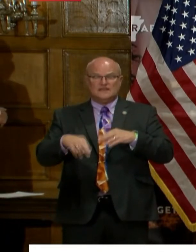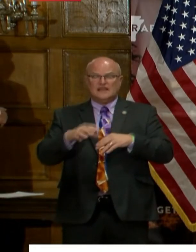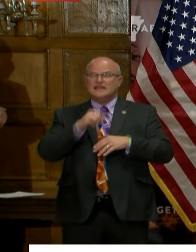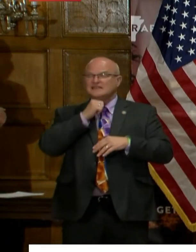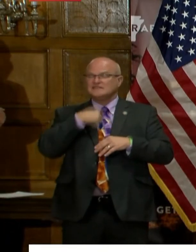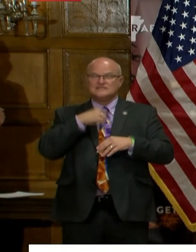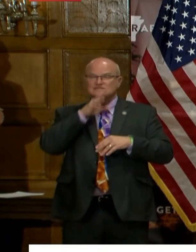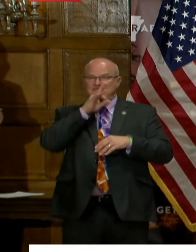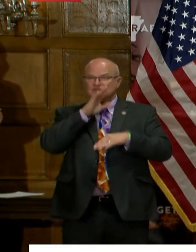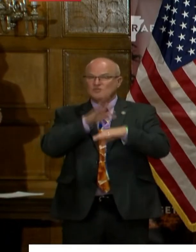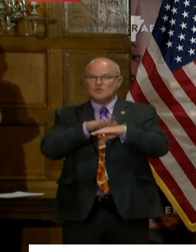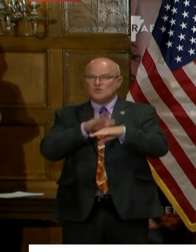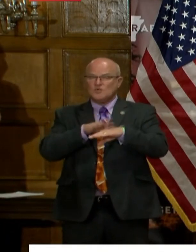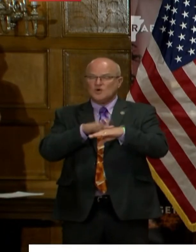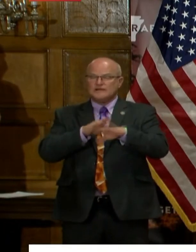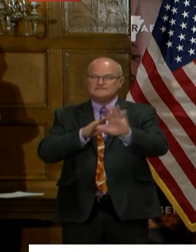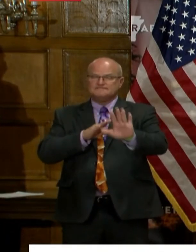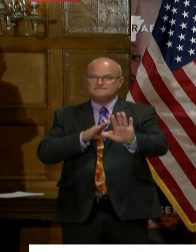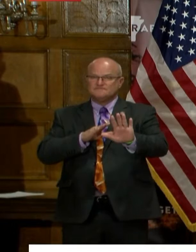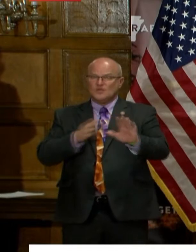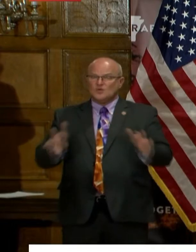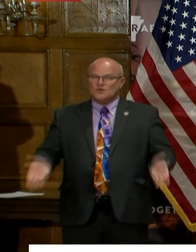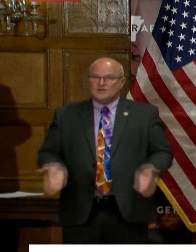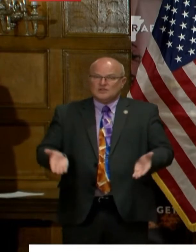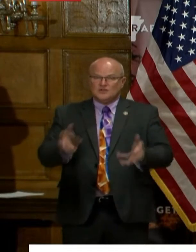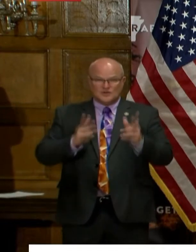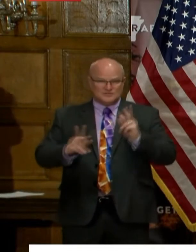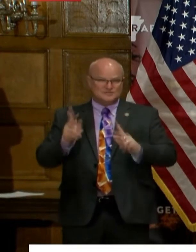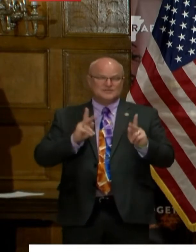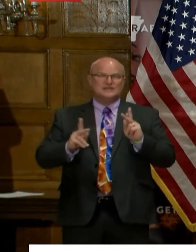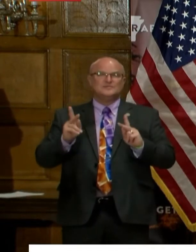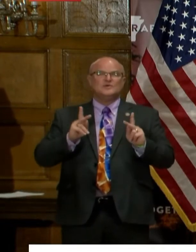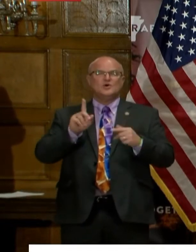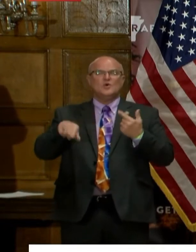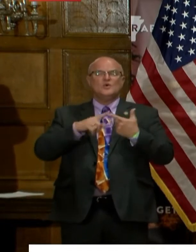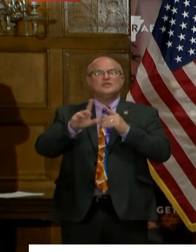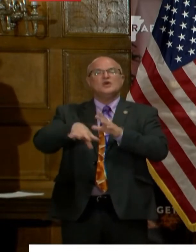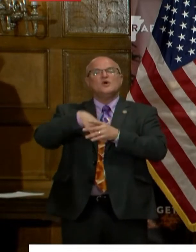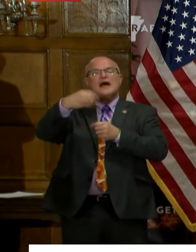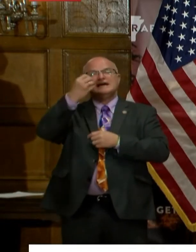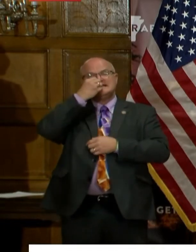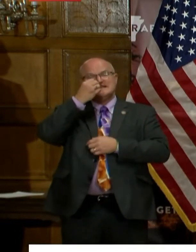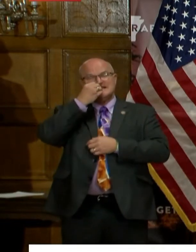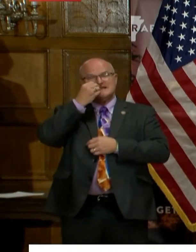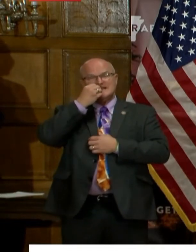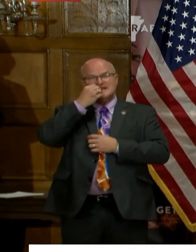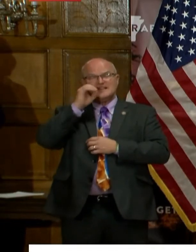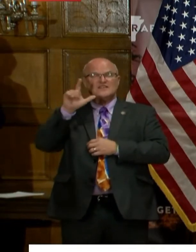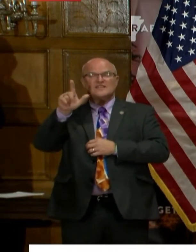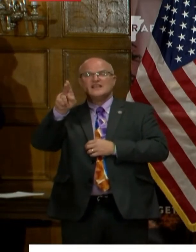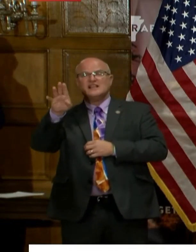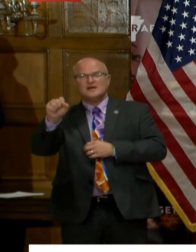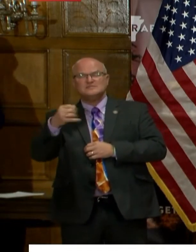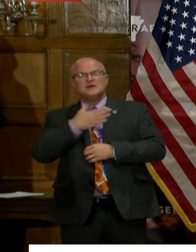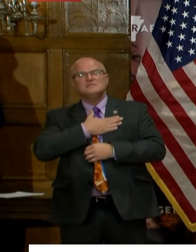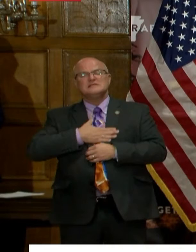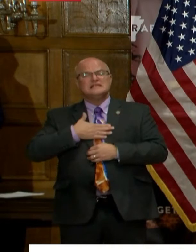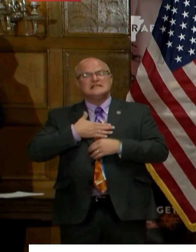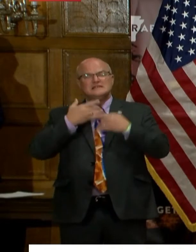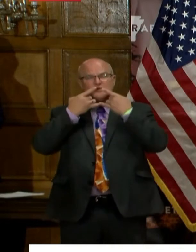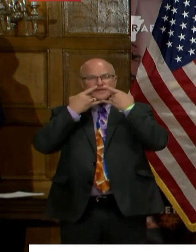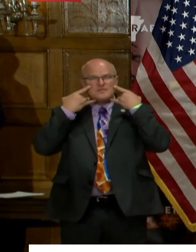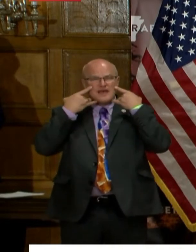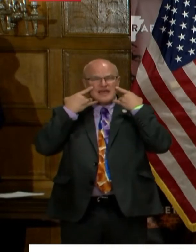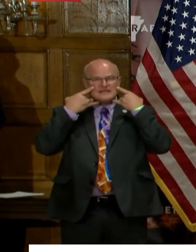And we just want to encourage folks, when you go out to eat, when you go out to the clubs, please wear your mask.